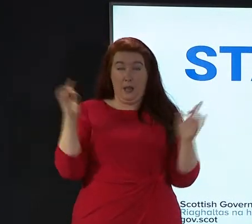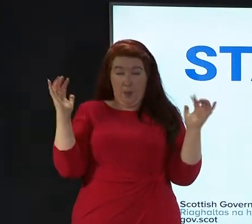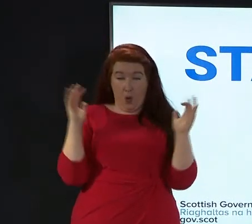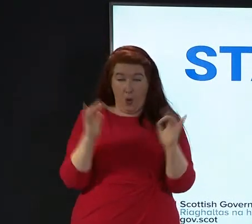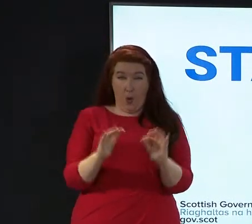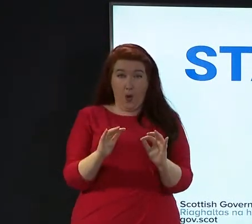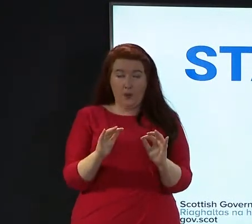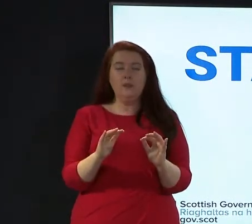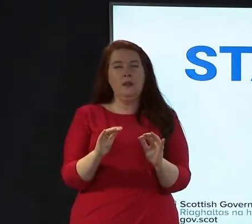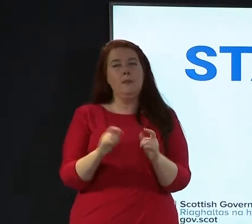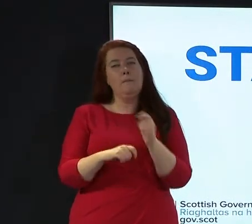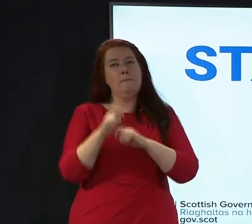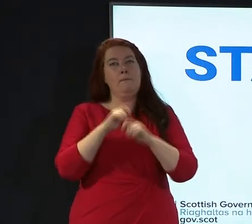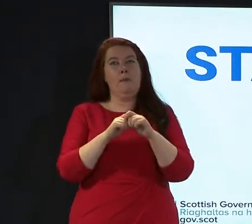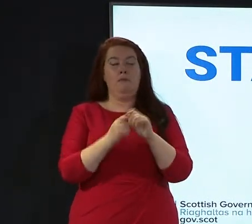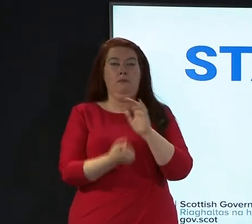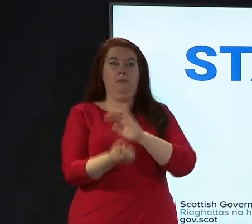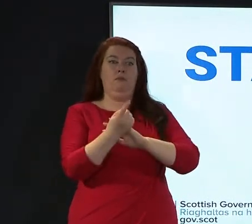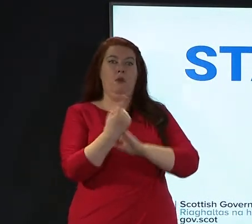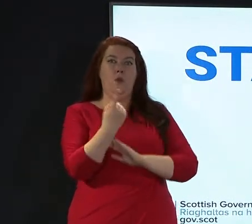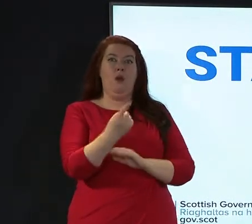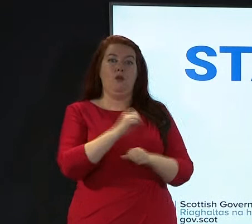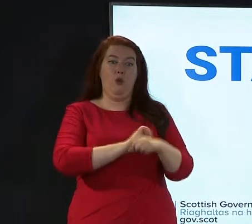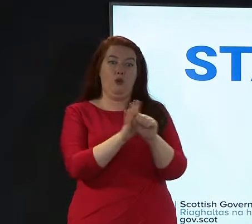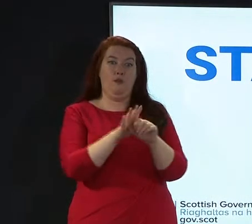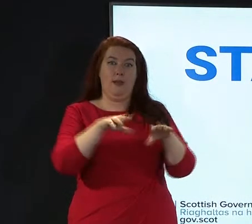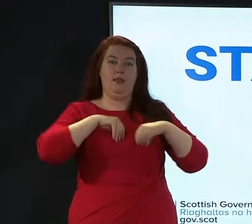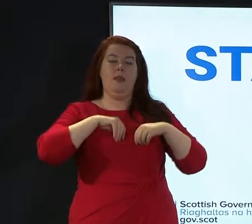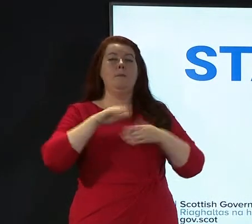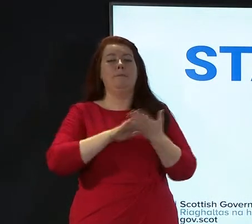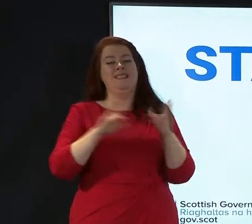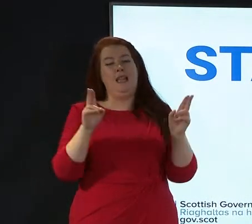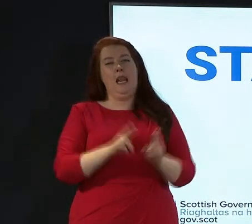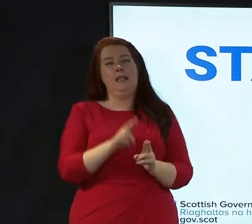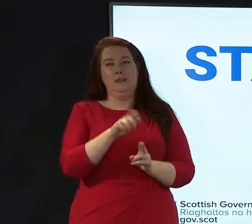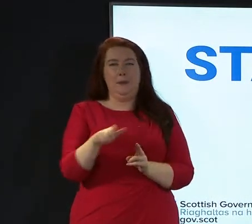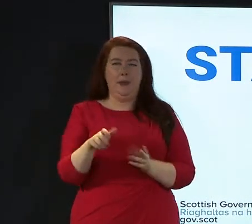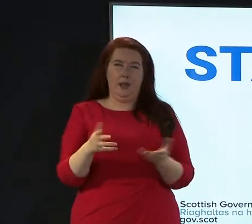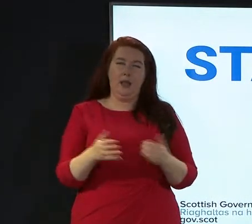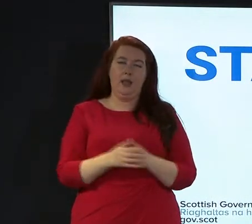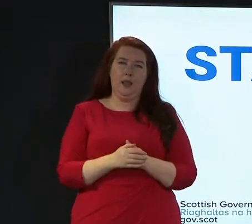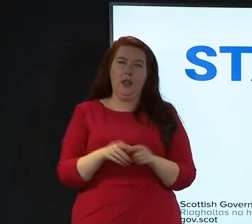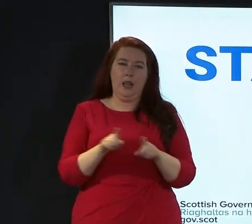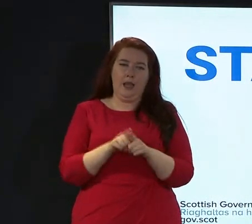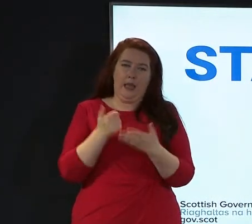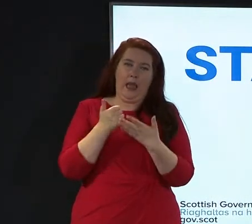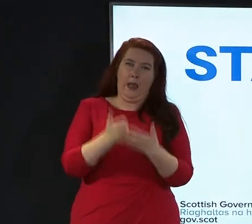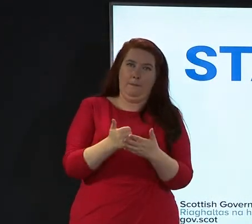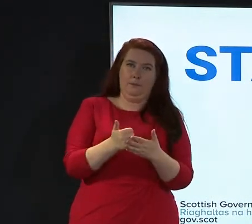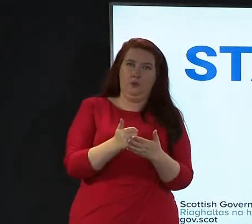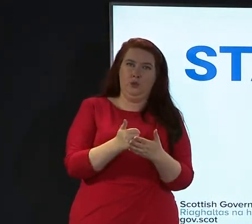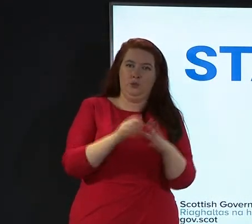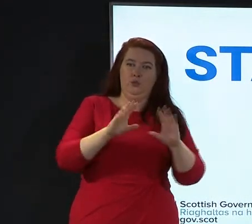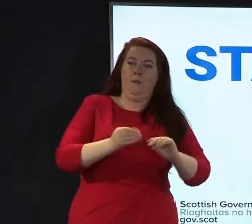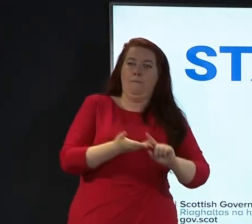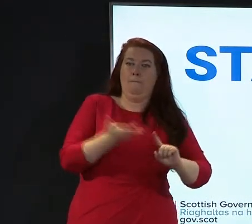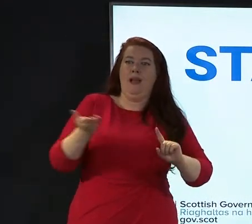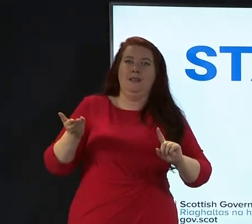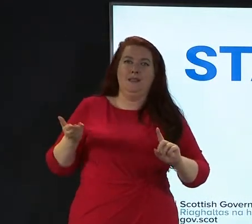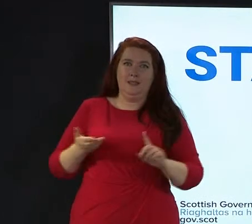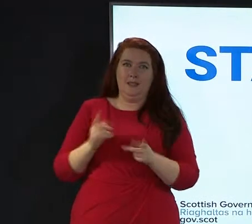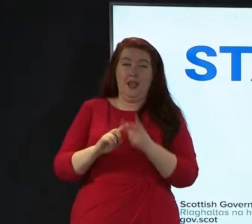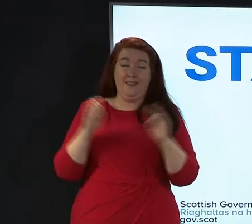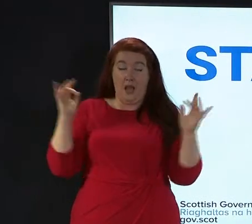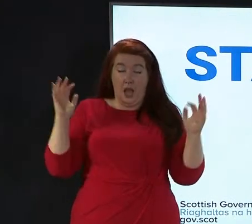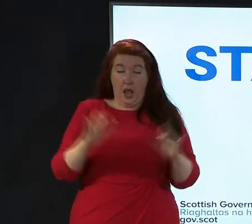together, if somebody in that group does have COVID, then you're limiting, it's almost a kind of natural fire break. You're limiting the number of households that are then going